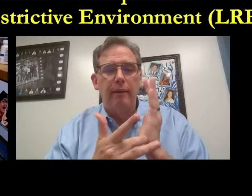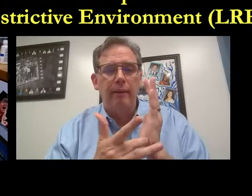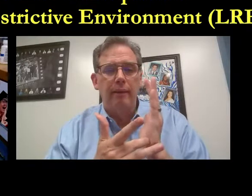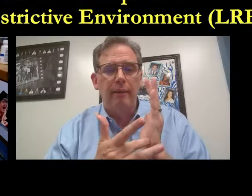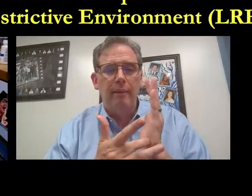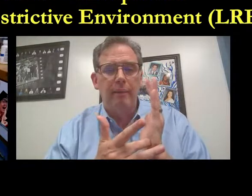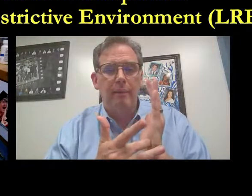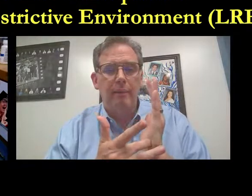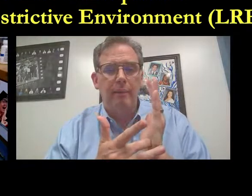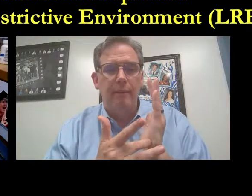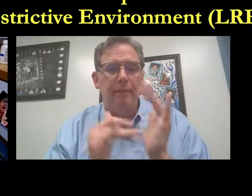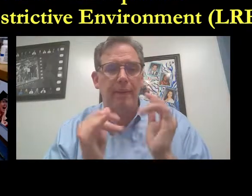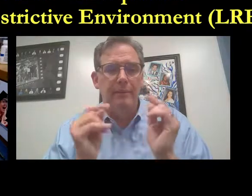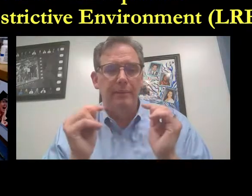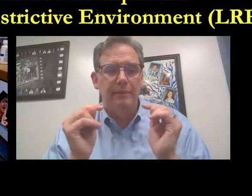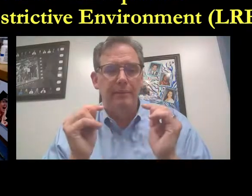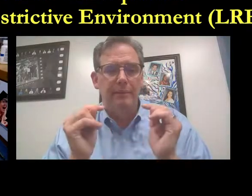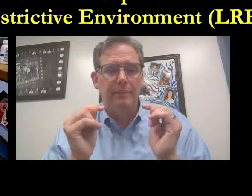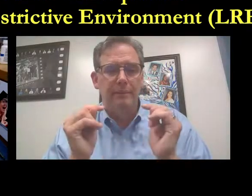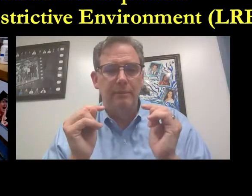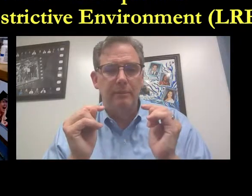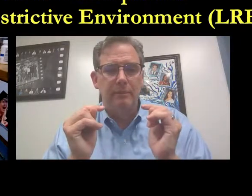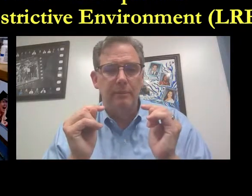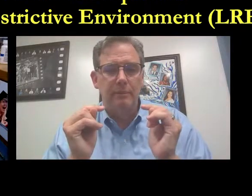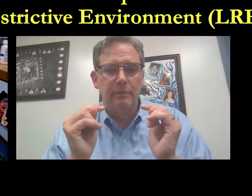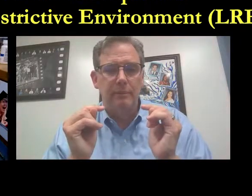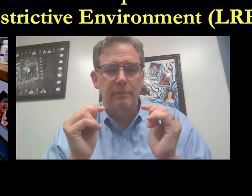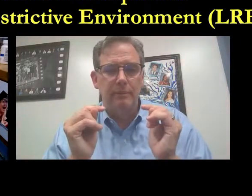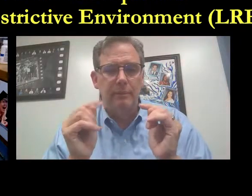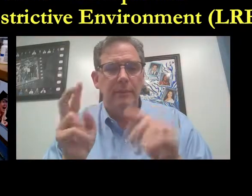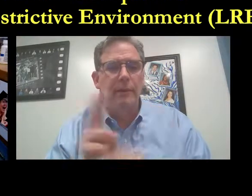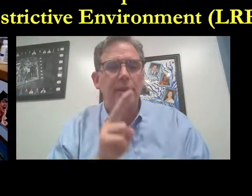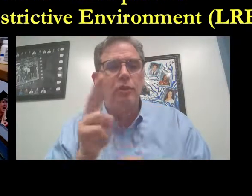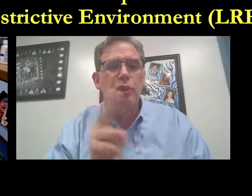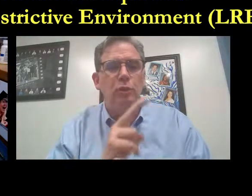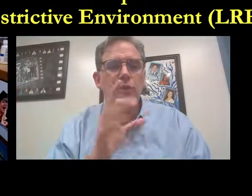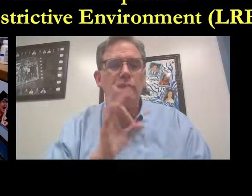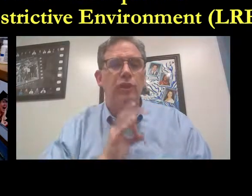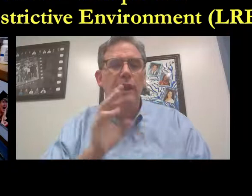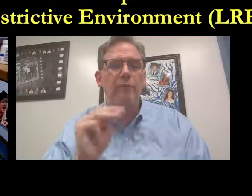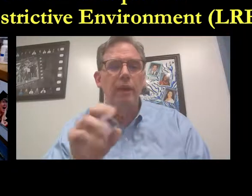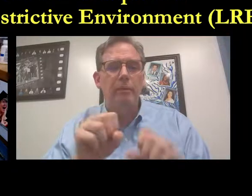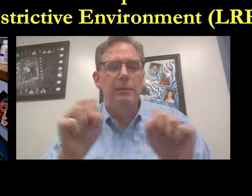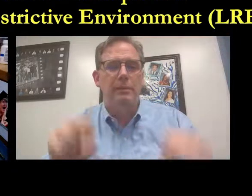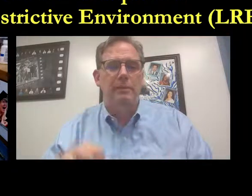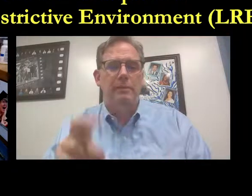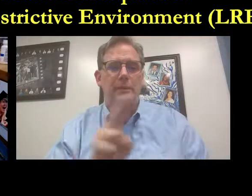Right now, low incidence funds are used for technology, and that's it.